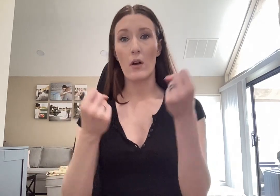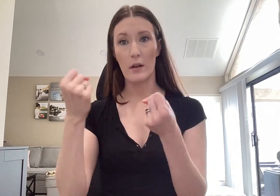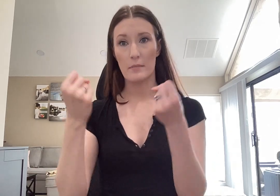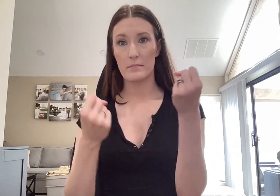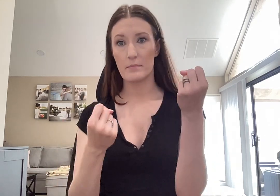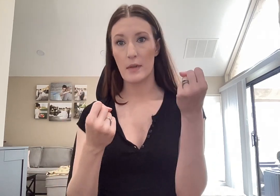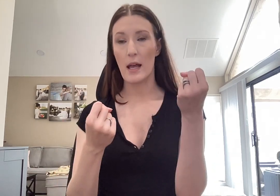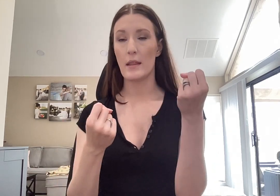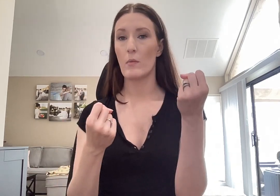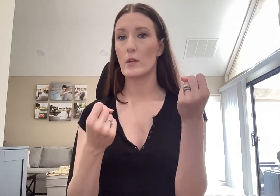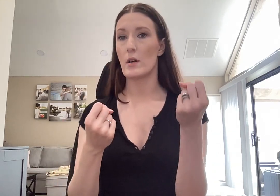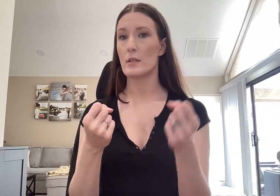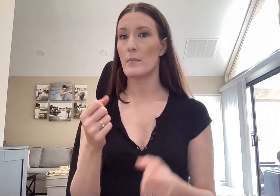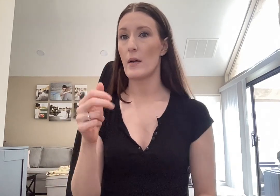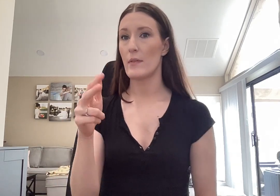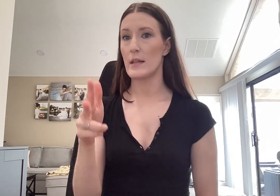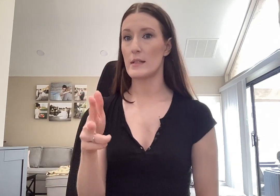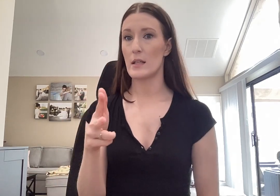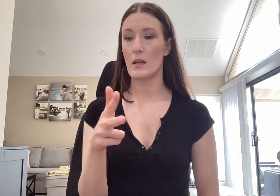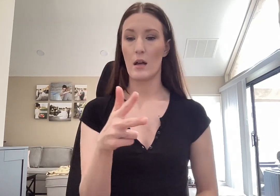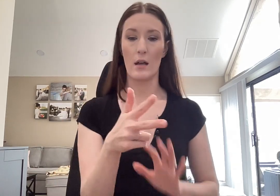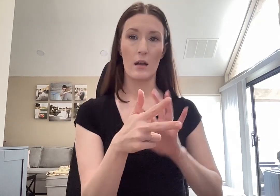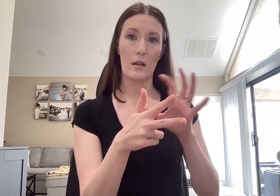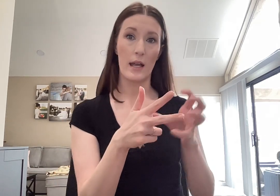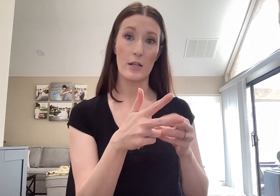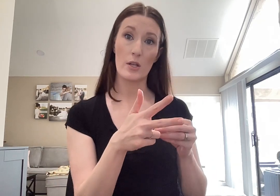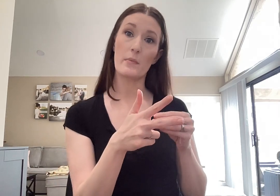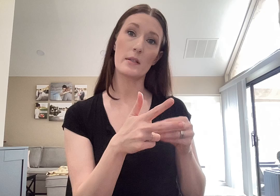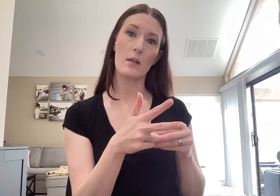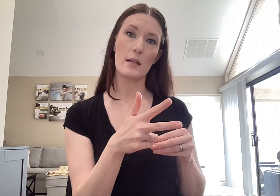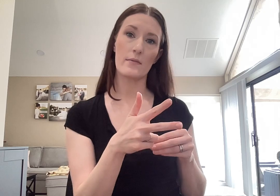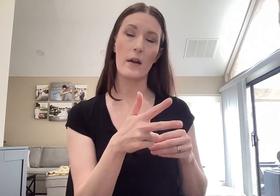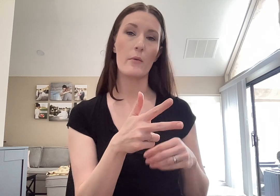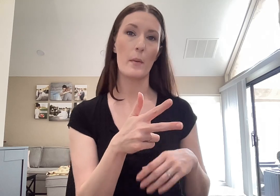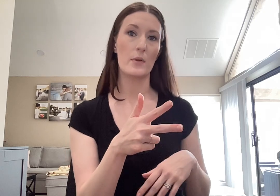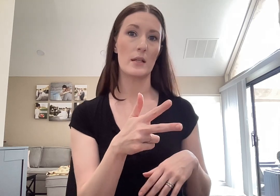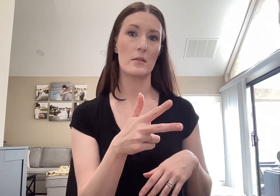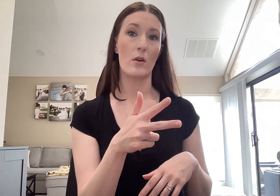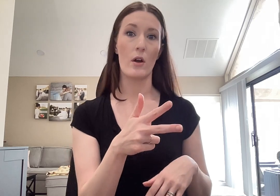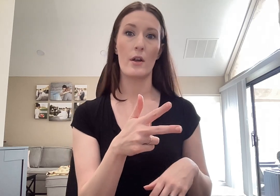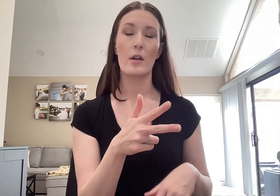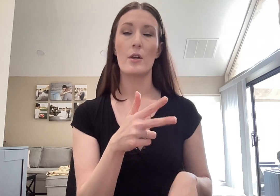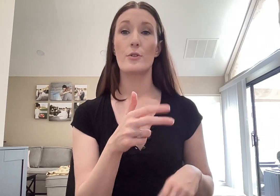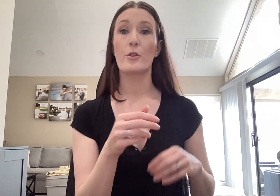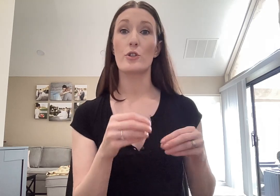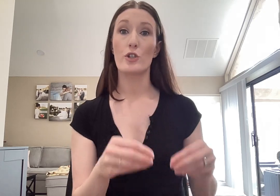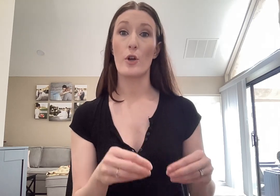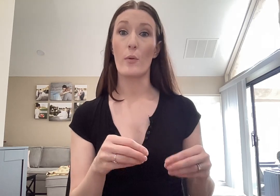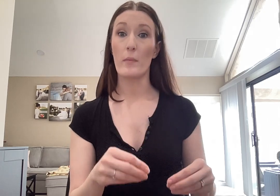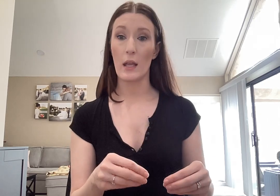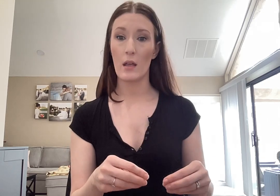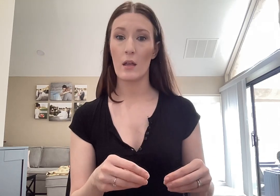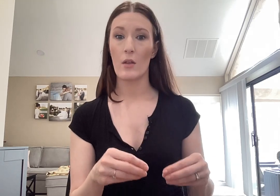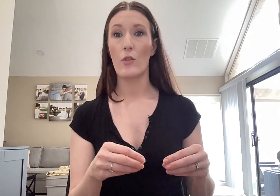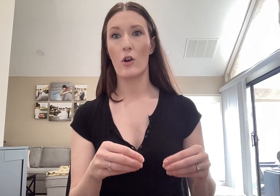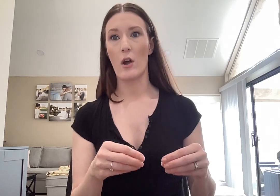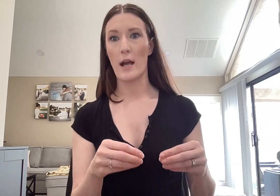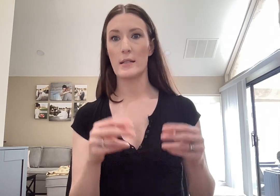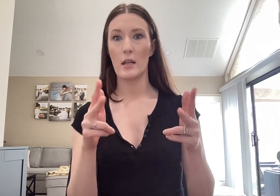car, and then we talked about this hand shape. This classifier represents a car. So you're going to show me the car accident